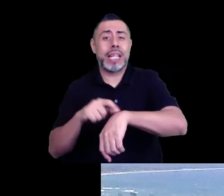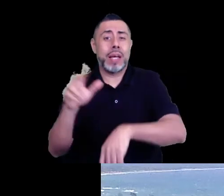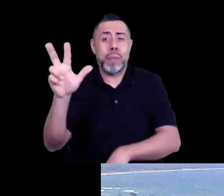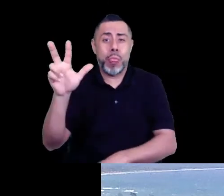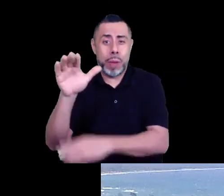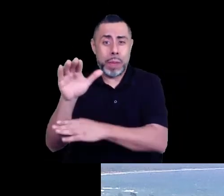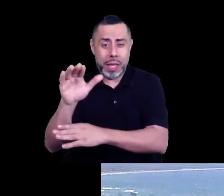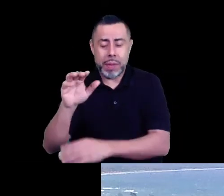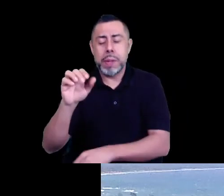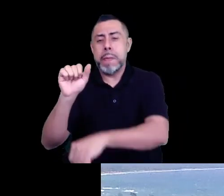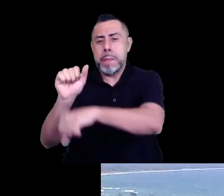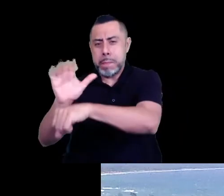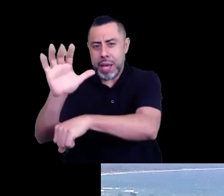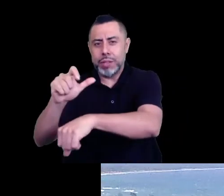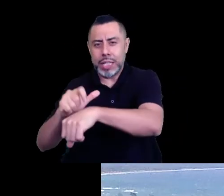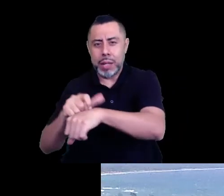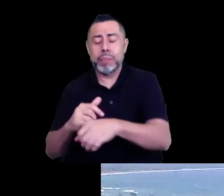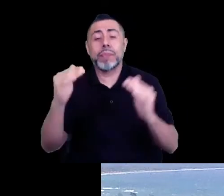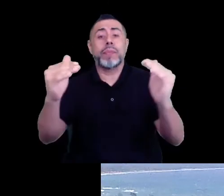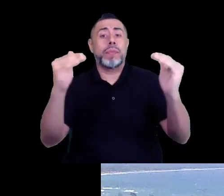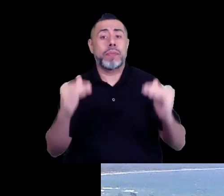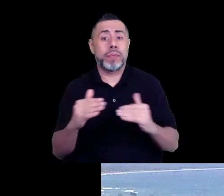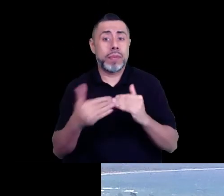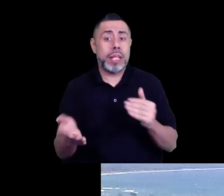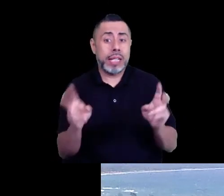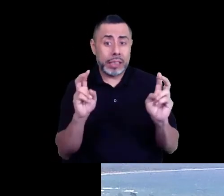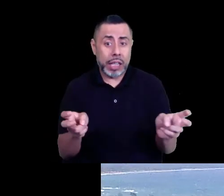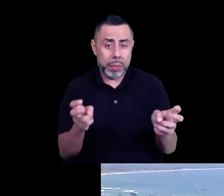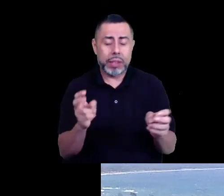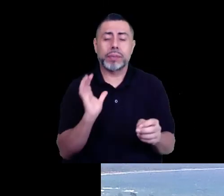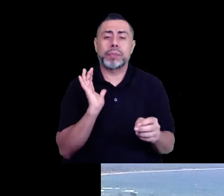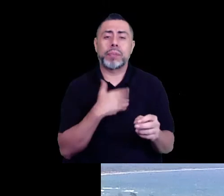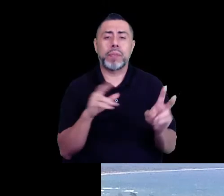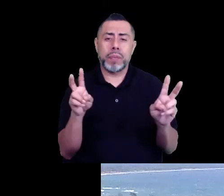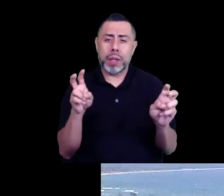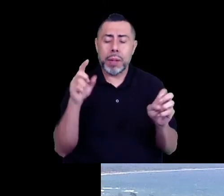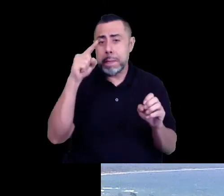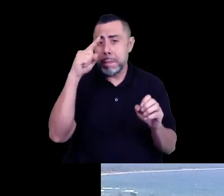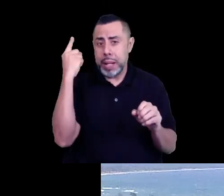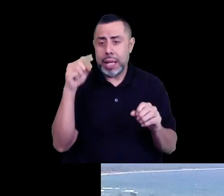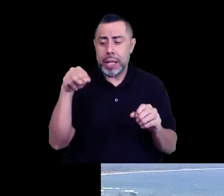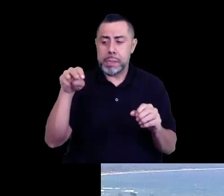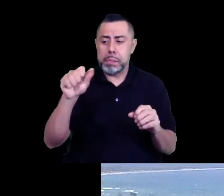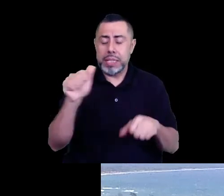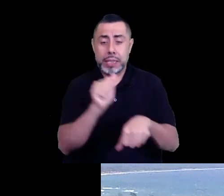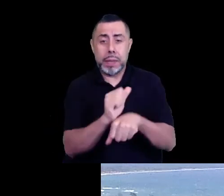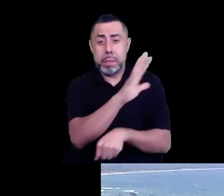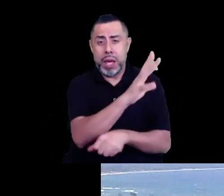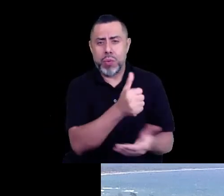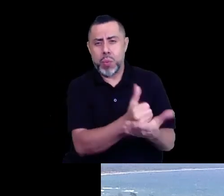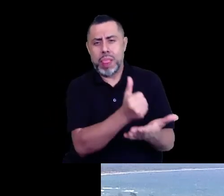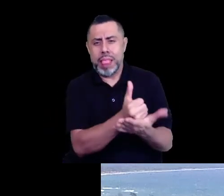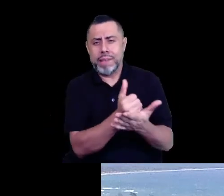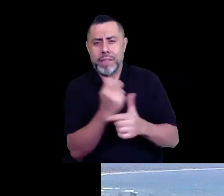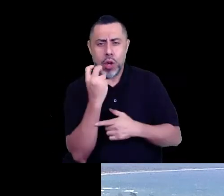next topic, where our Black Mesa Mountain relief runs, we want to thank everyone who